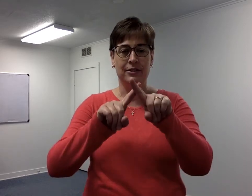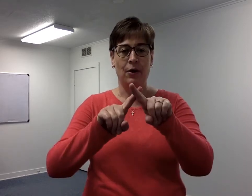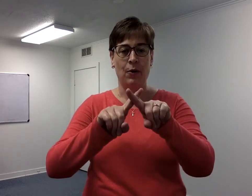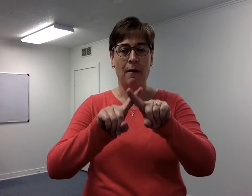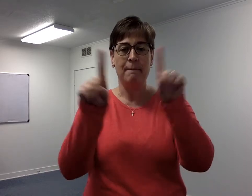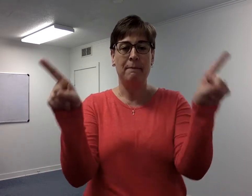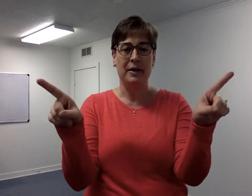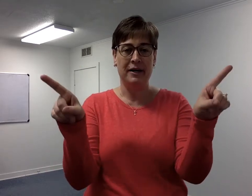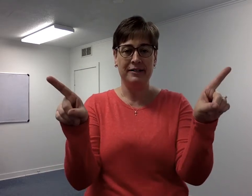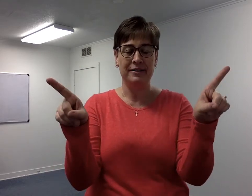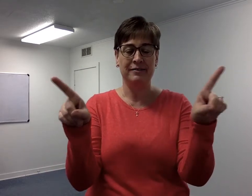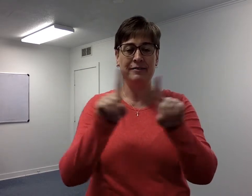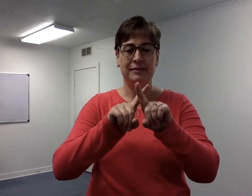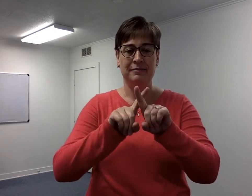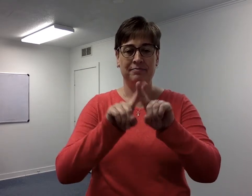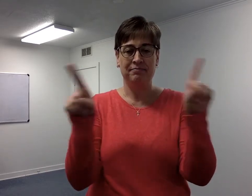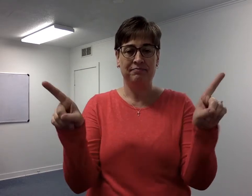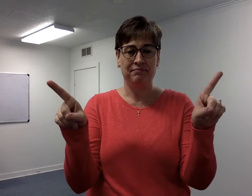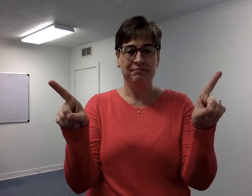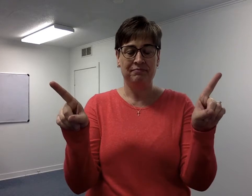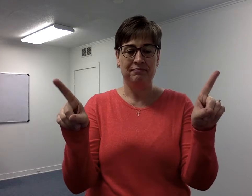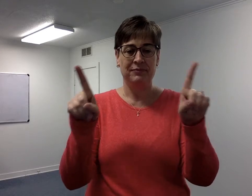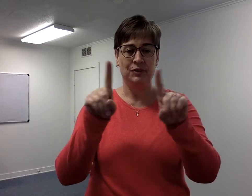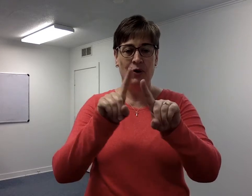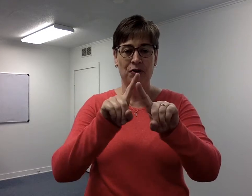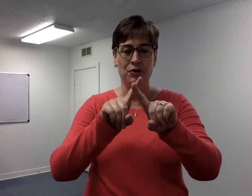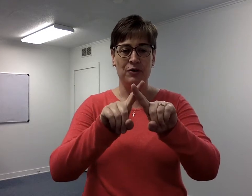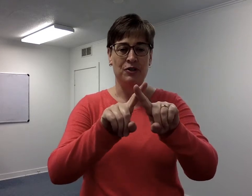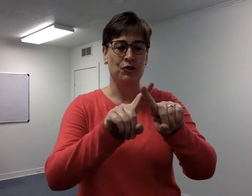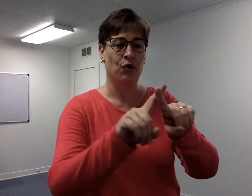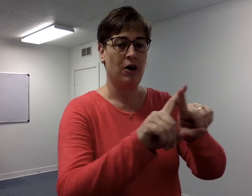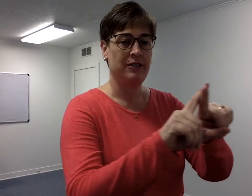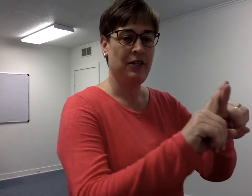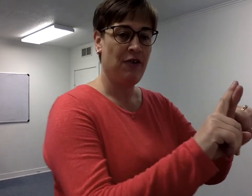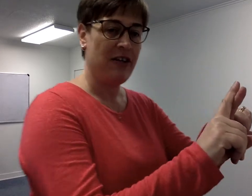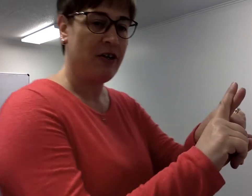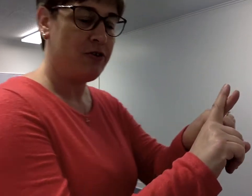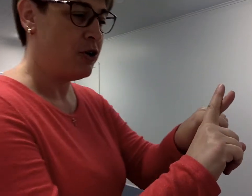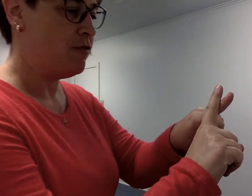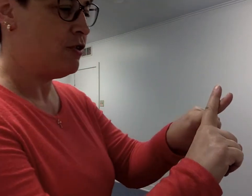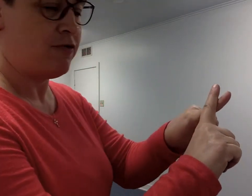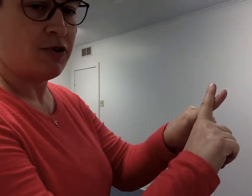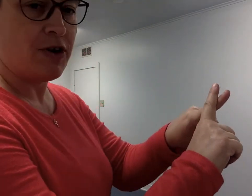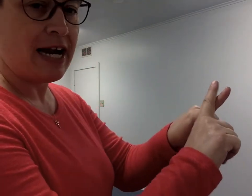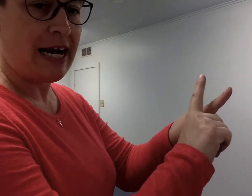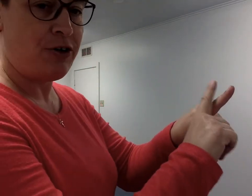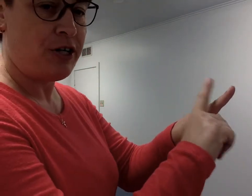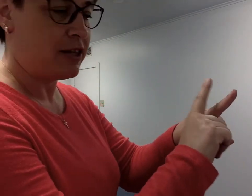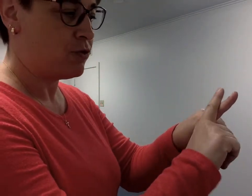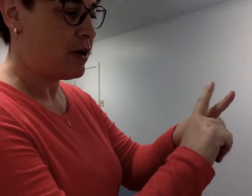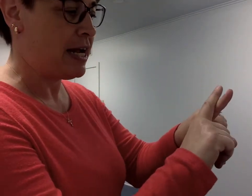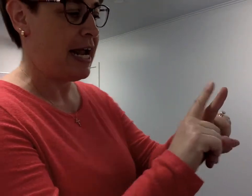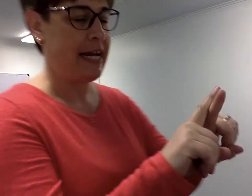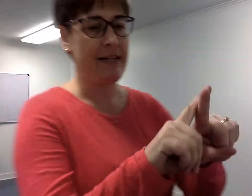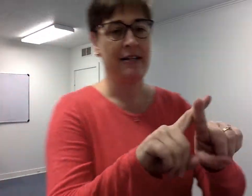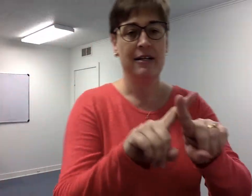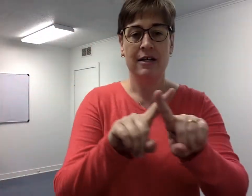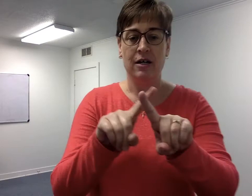So, but. So all you're doing is you're crossing your fingers over. For a right-hander, you got the right hand